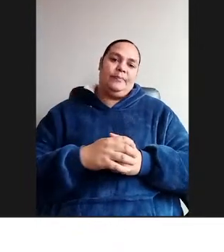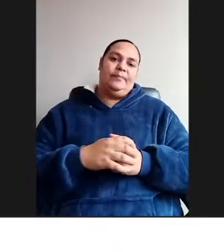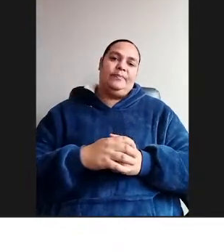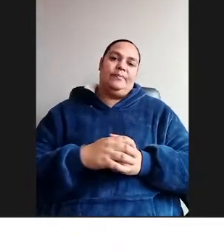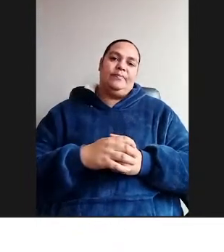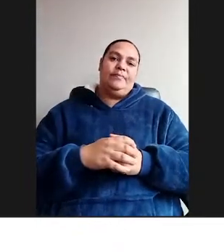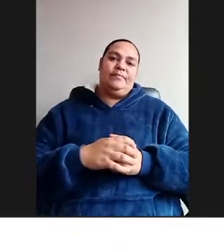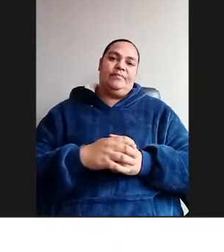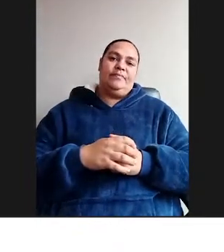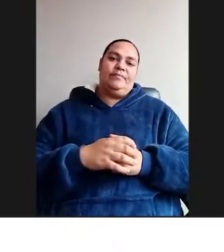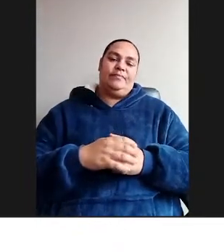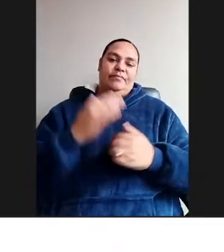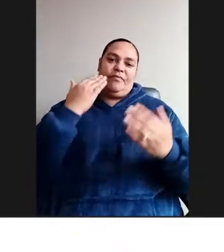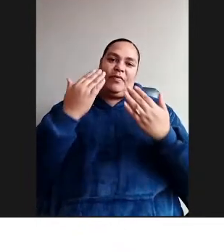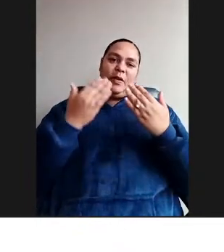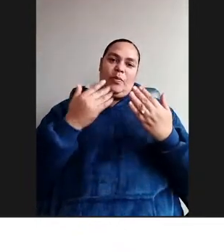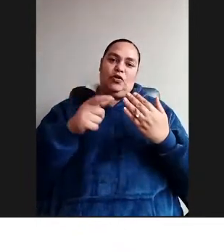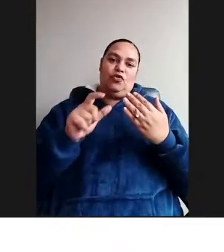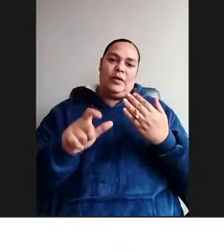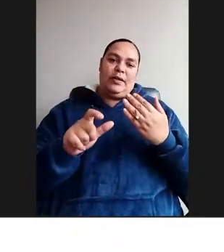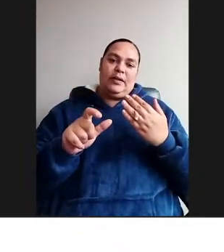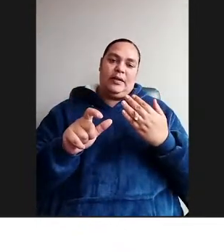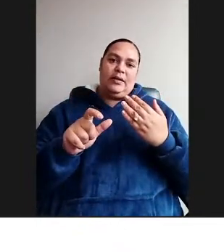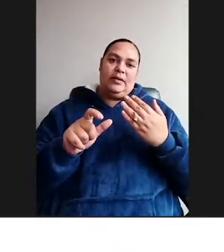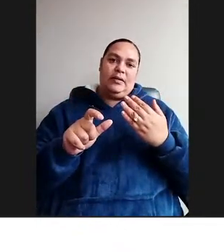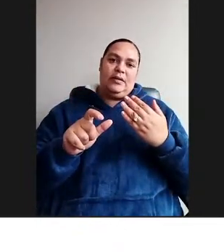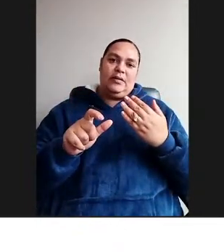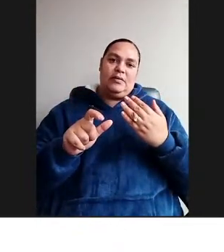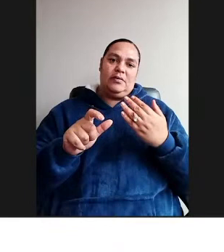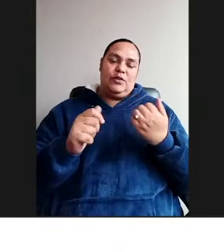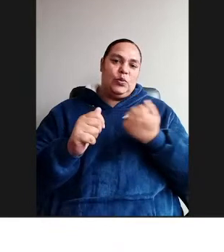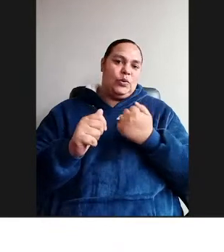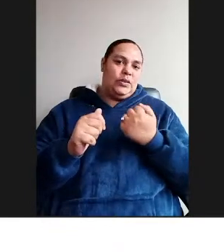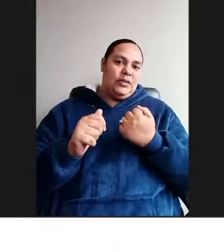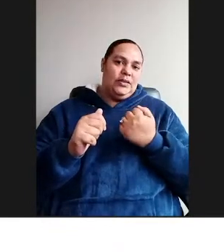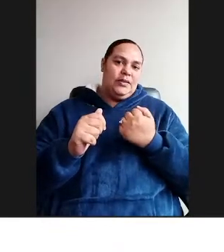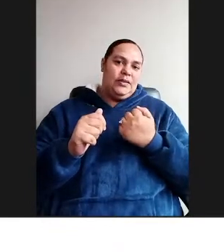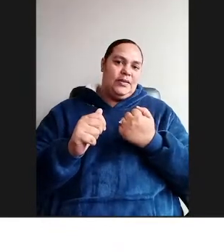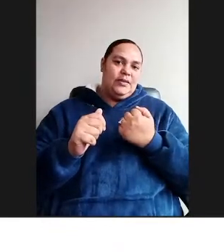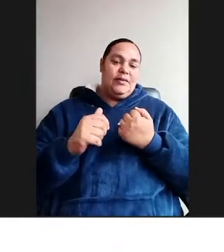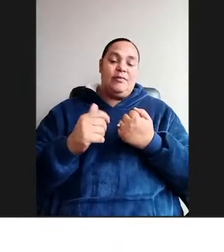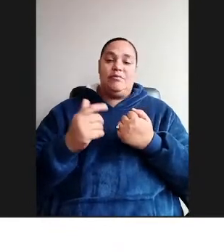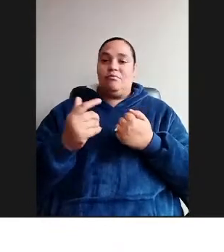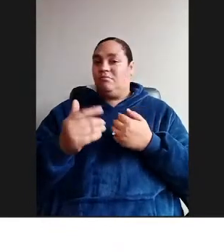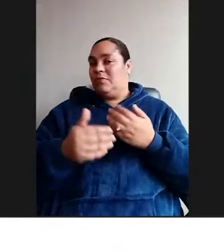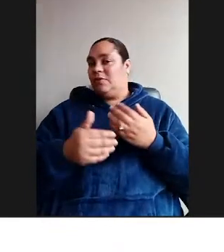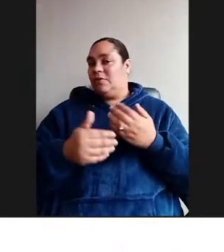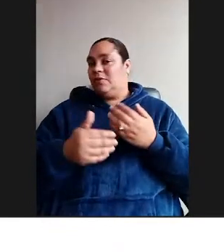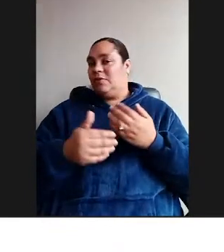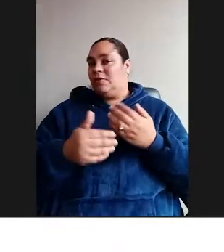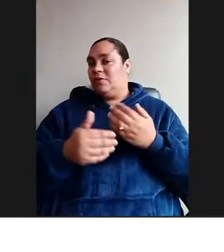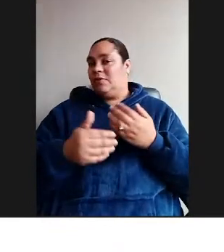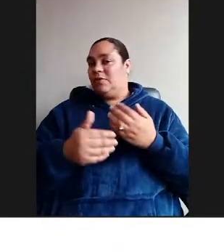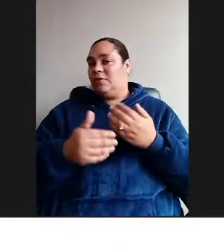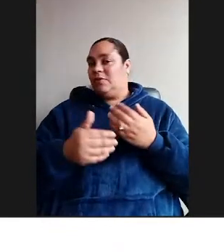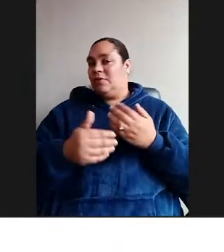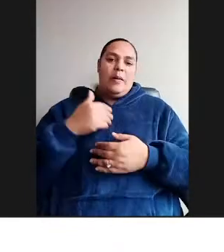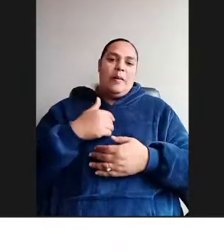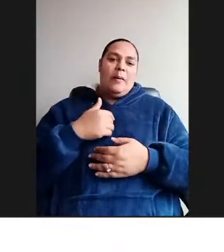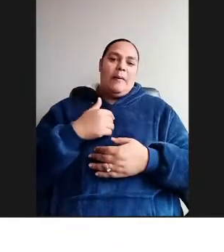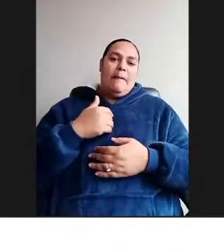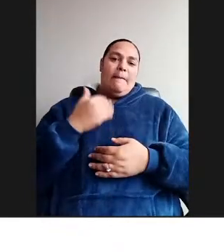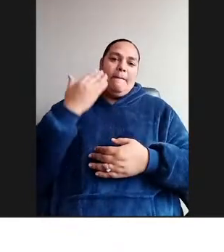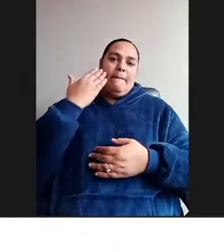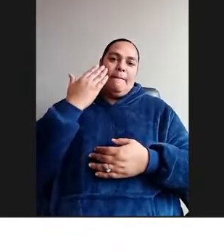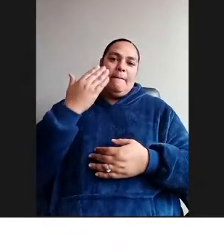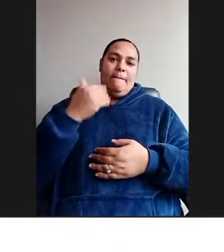Good morning, Chair. Sorry. Good morning, You may Chair. proceed. Thank you. Mario Sasman, Manager